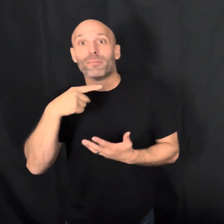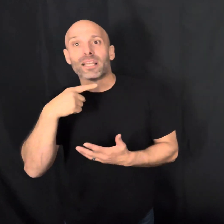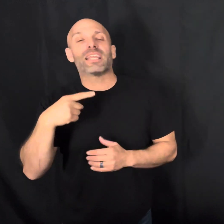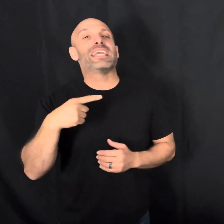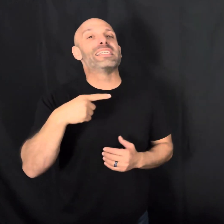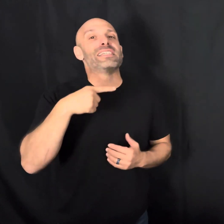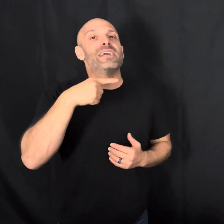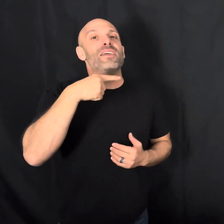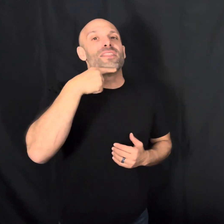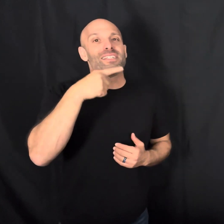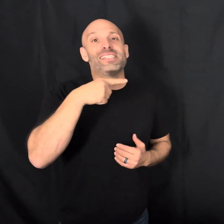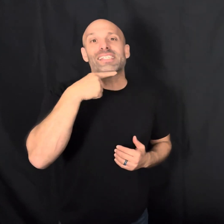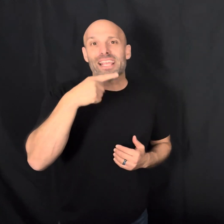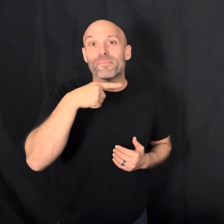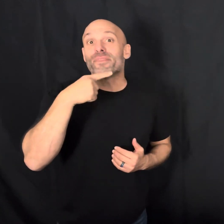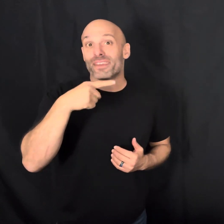public is the same thing.